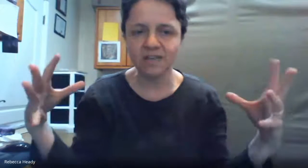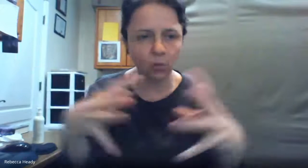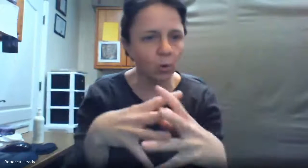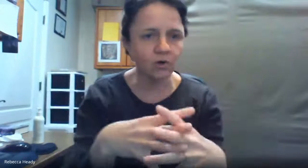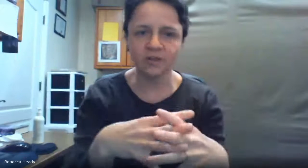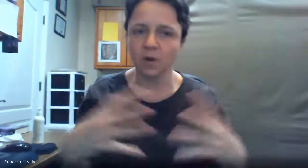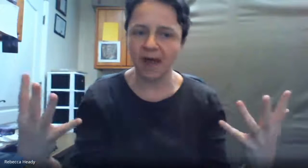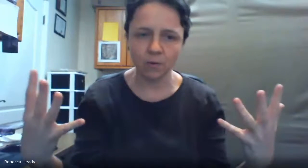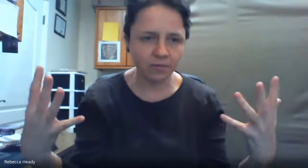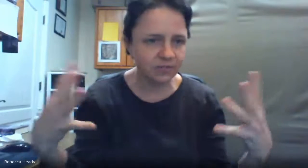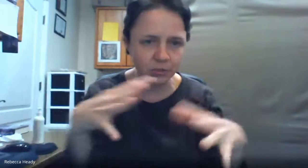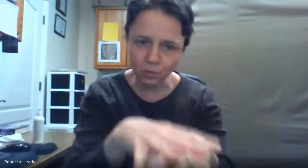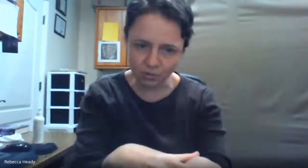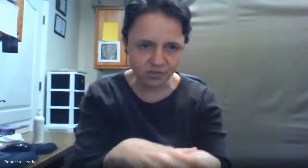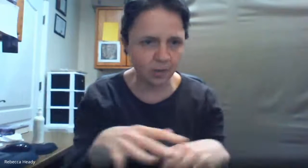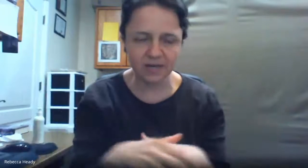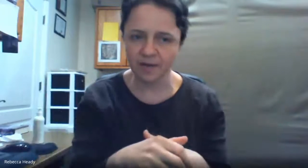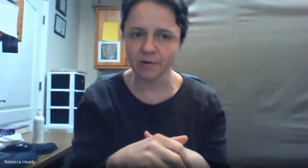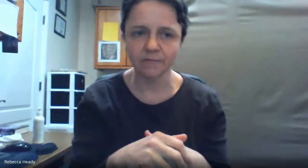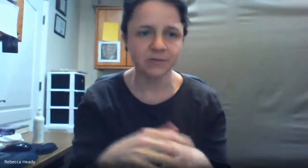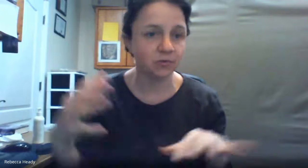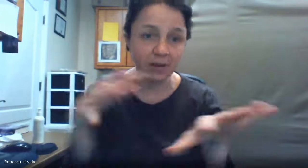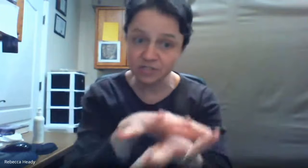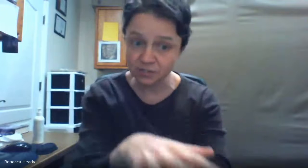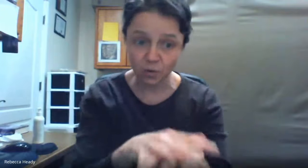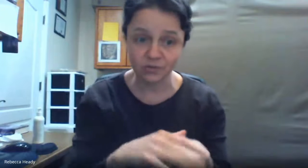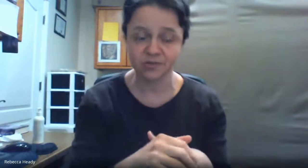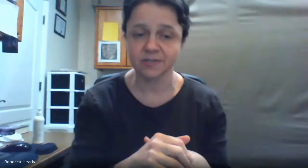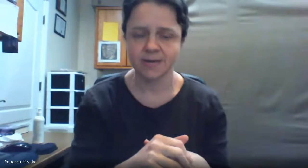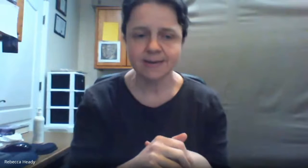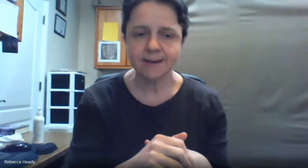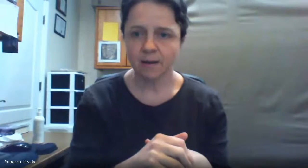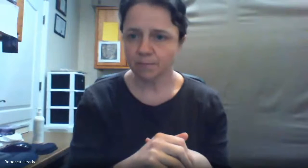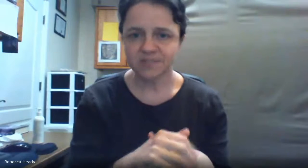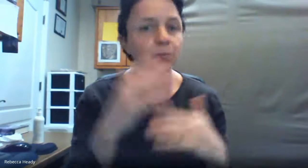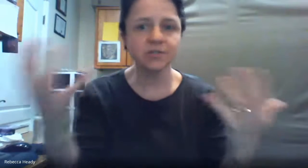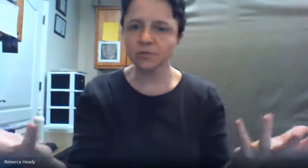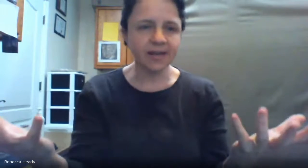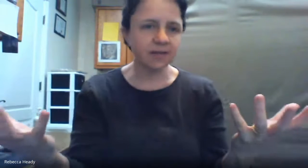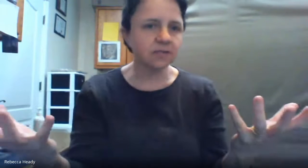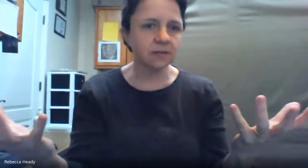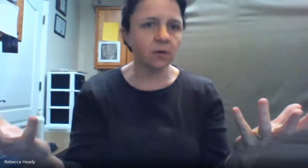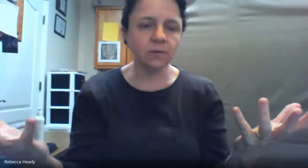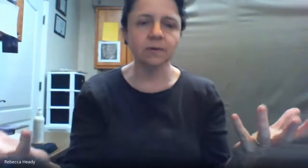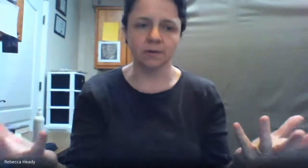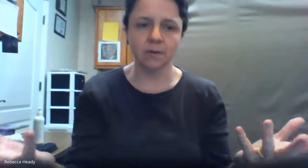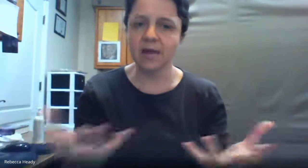is their world, how are those two cultures coming together for two languages, two cultures, similar to like,